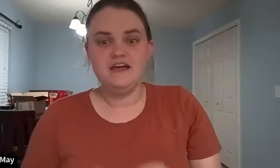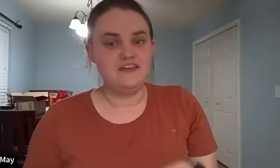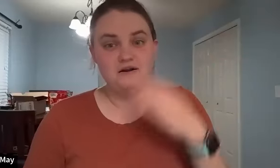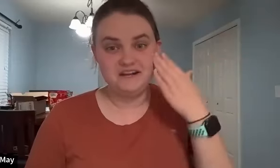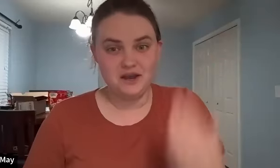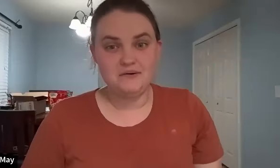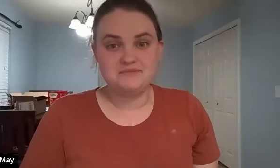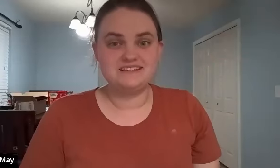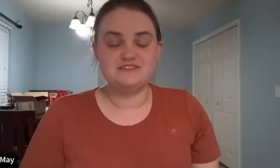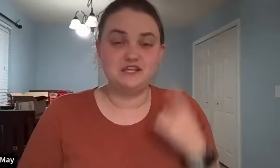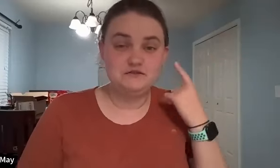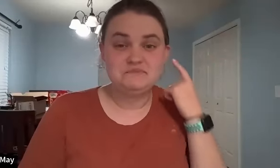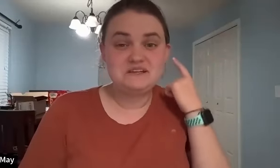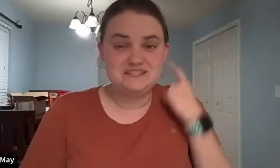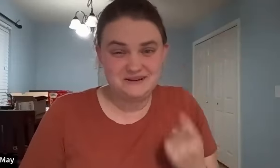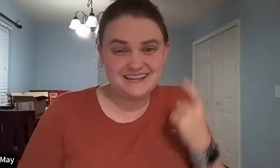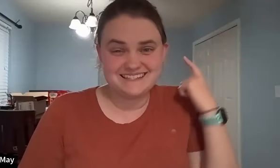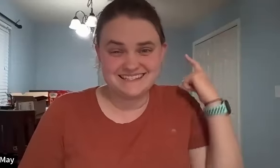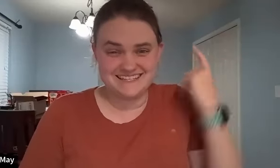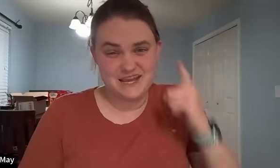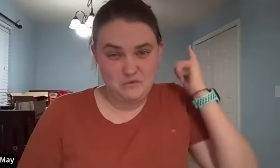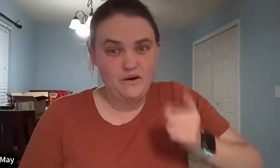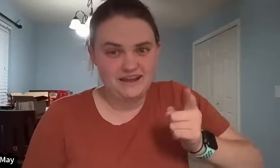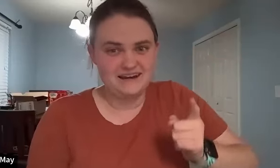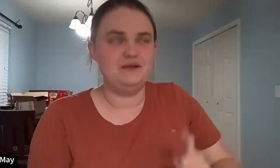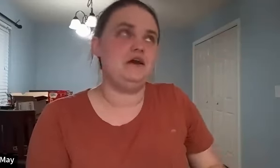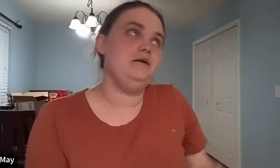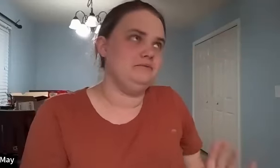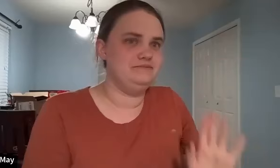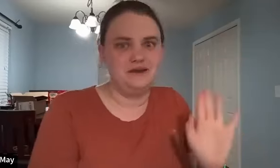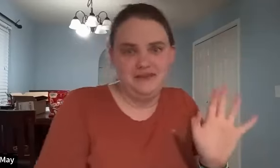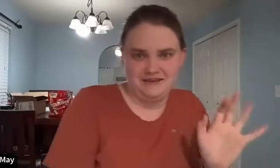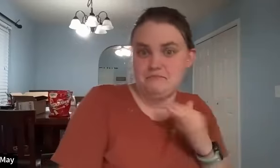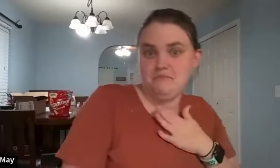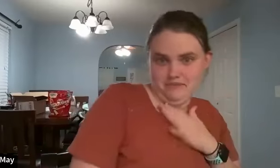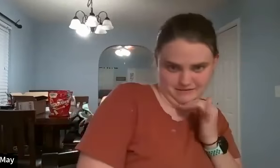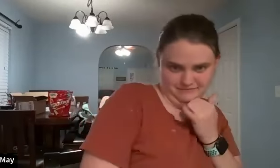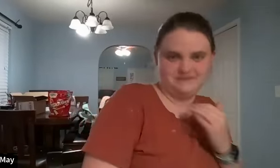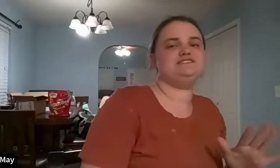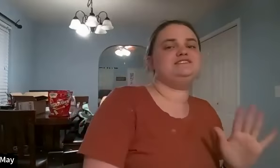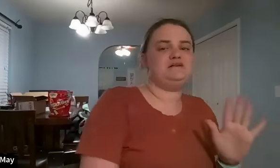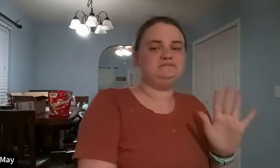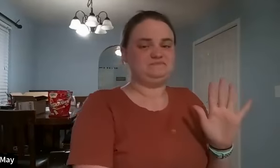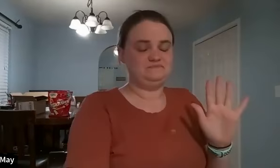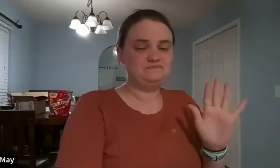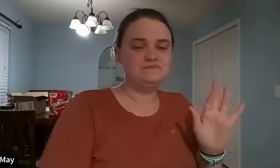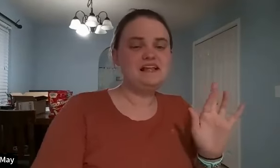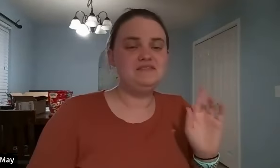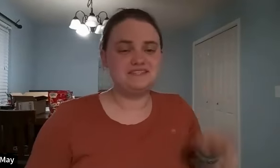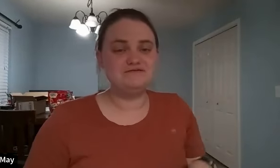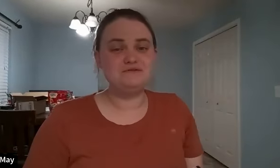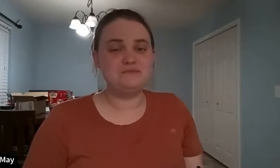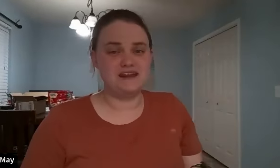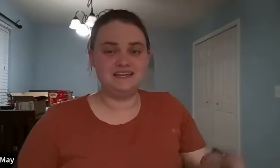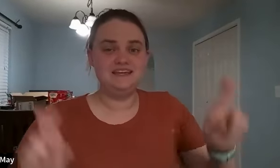They already know it because they're like, you've been doing it since day 1. And I'm like, oh, okay, not bad. So the sign for ready